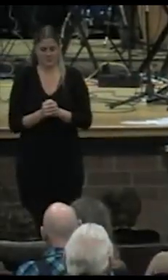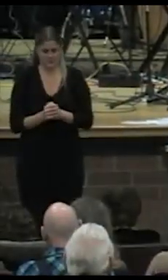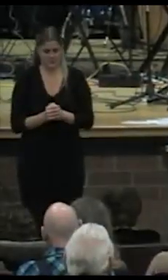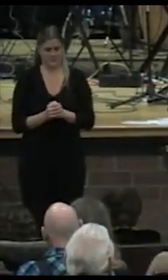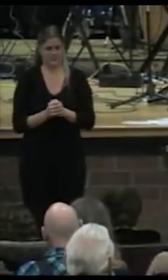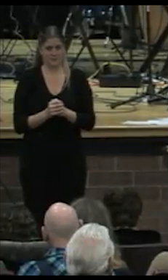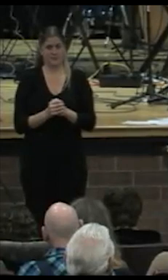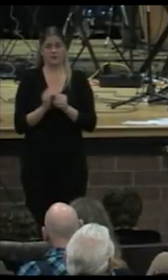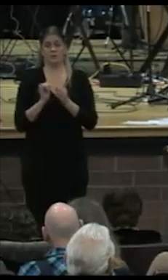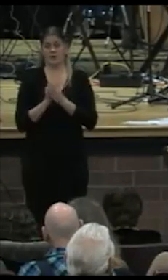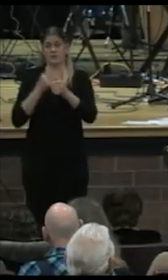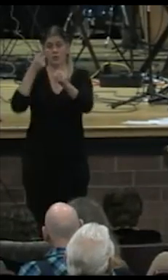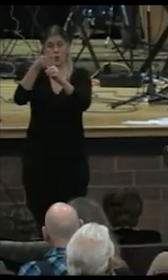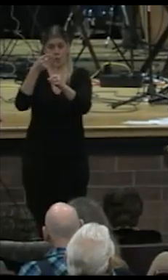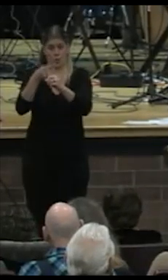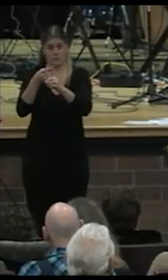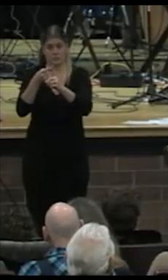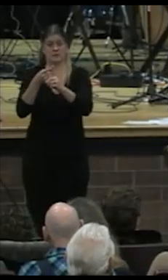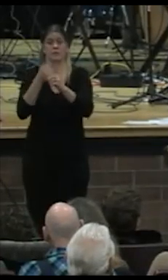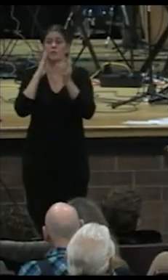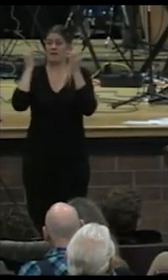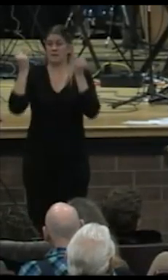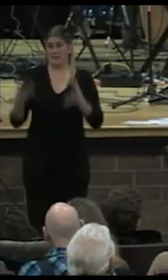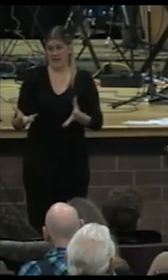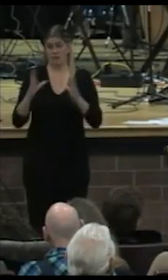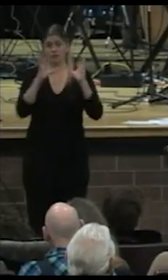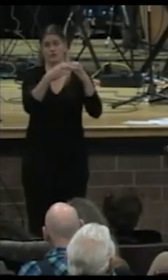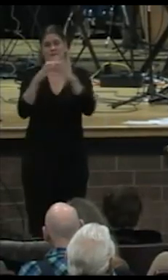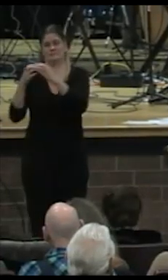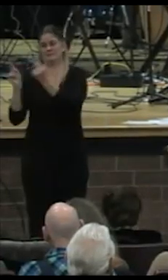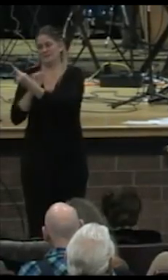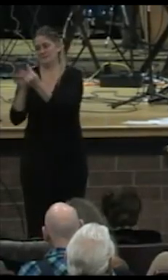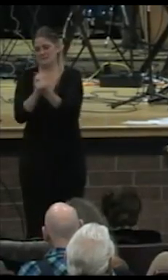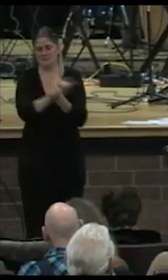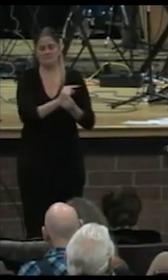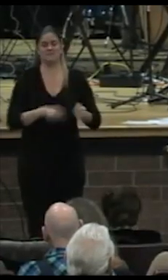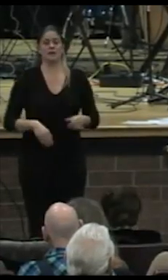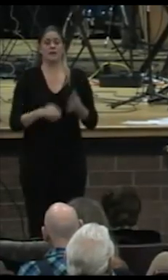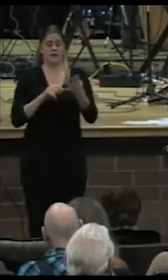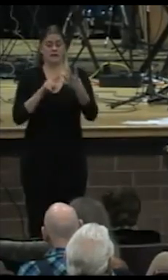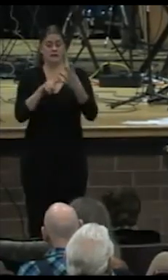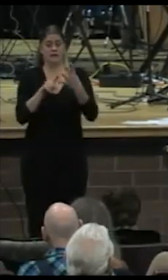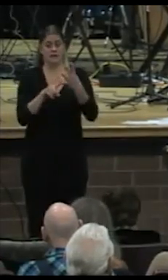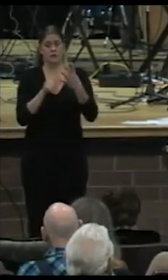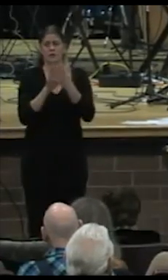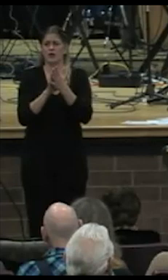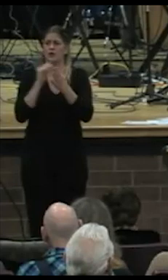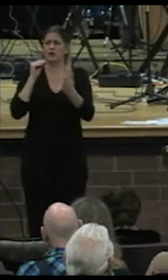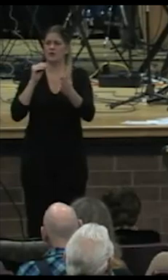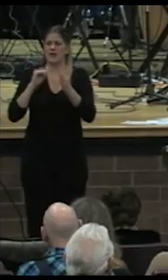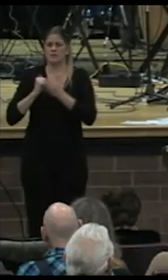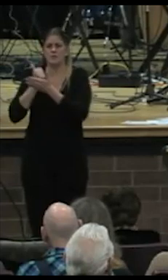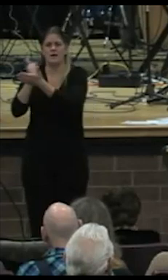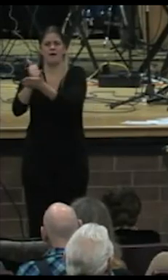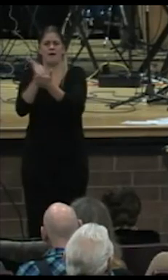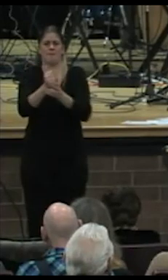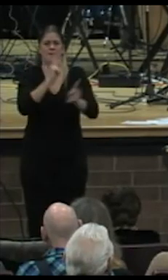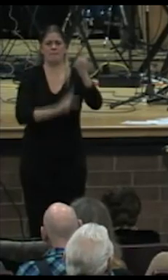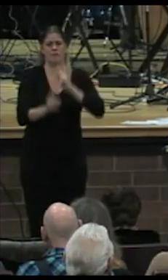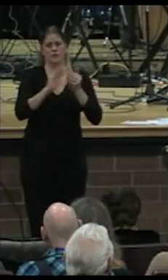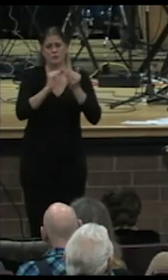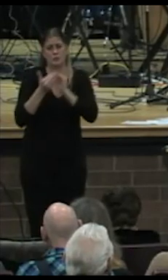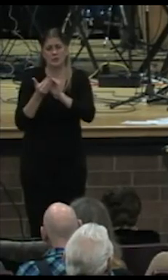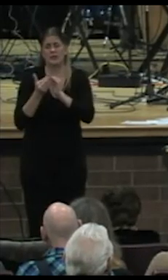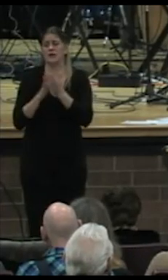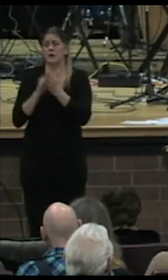so that's our goal, that they grow and multiply. And the fourth one is that we would learn how to reach out in practical ways to people, that we